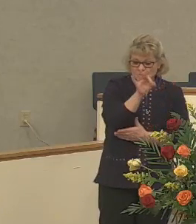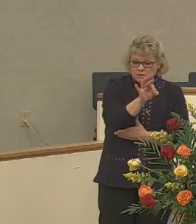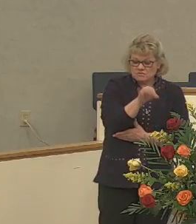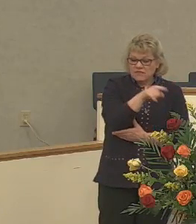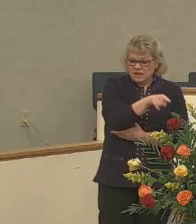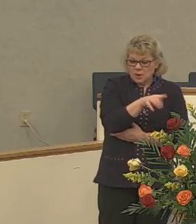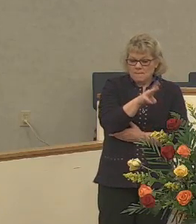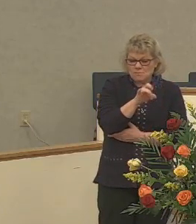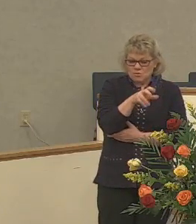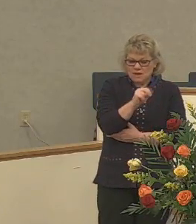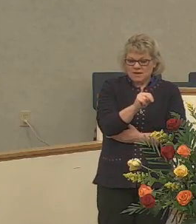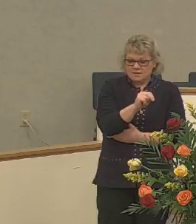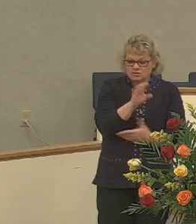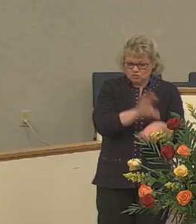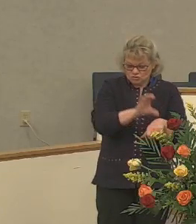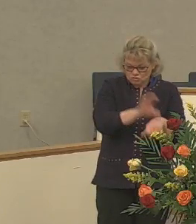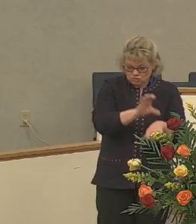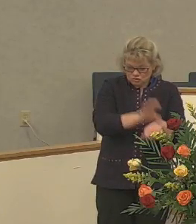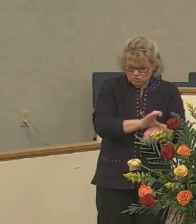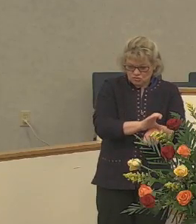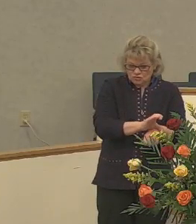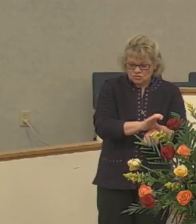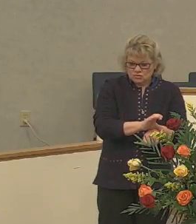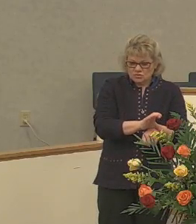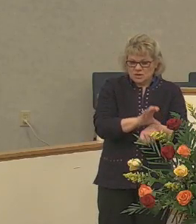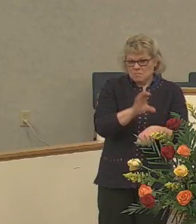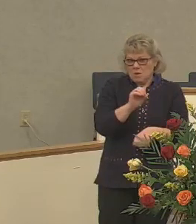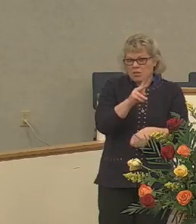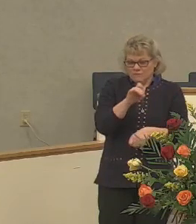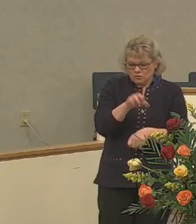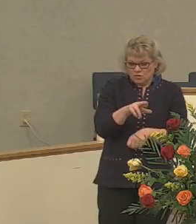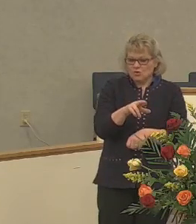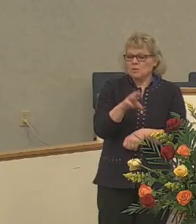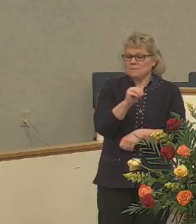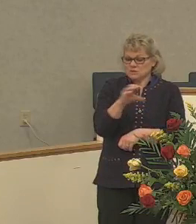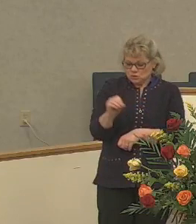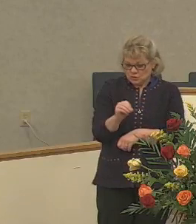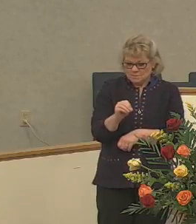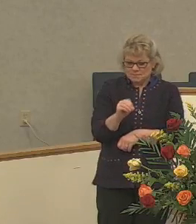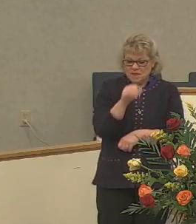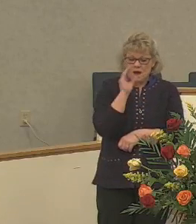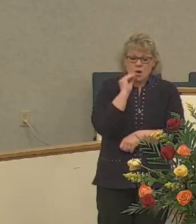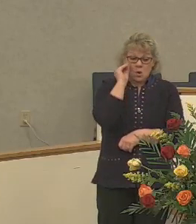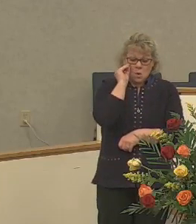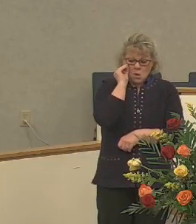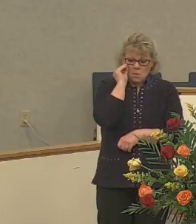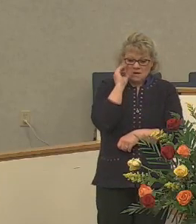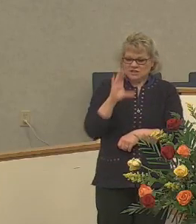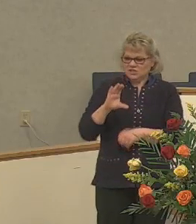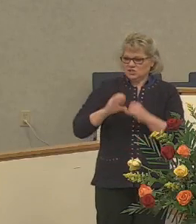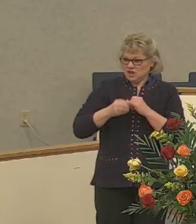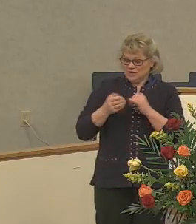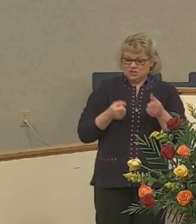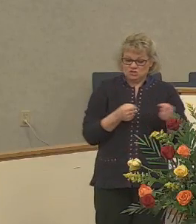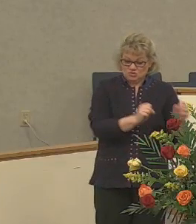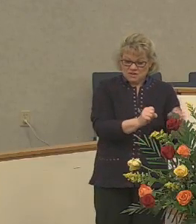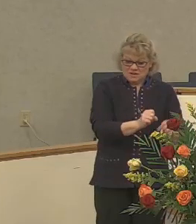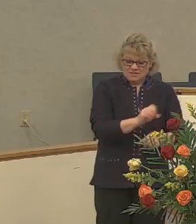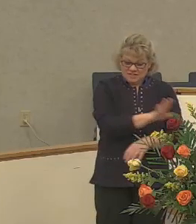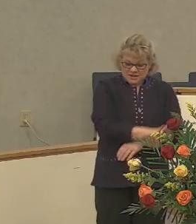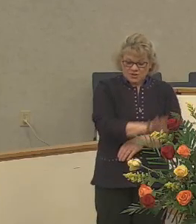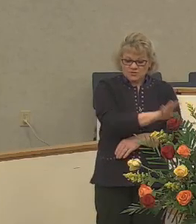Fundamental Baptist Church for 3 years in Bolivar, Missouri. At our home on Cherry Street in Springfield,